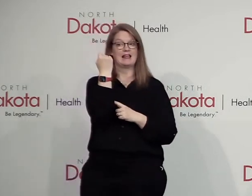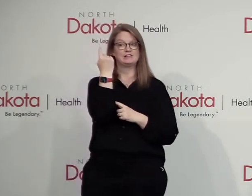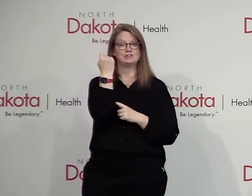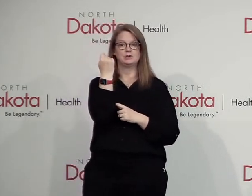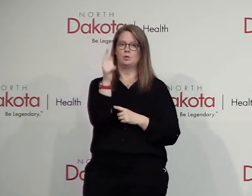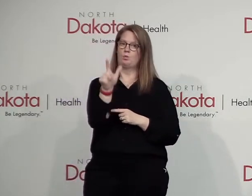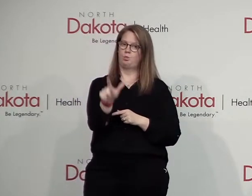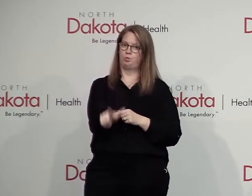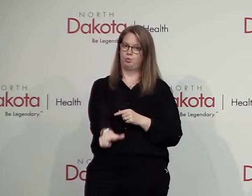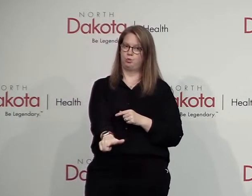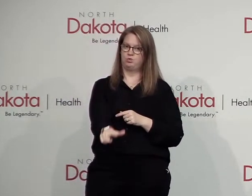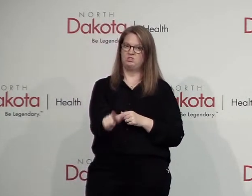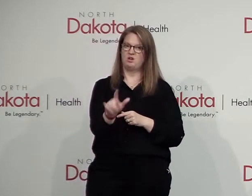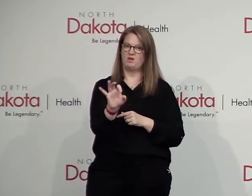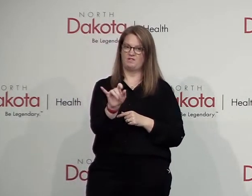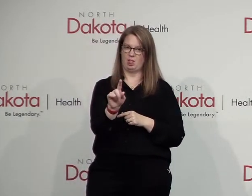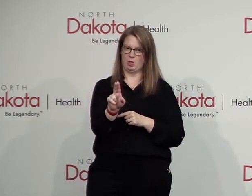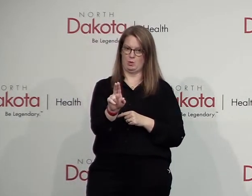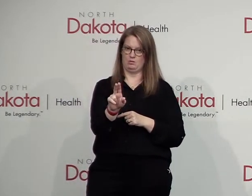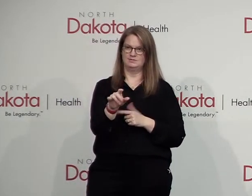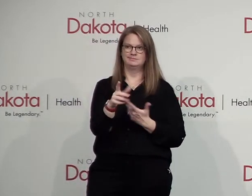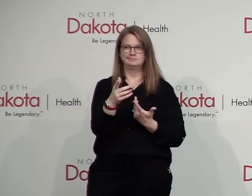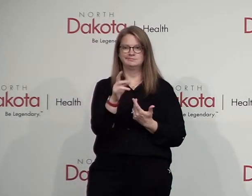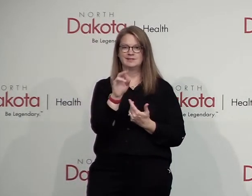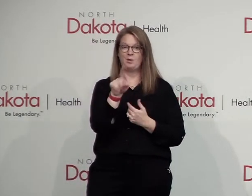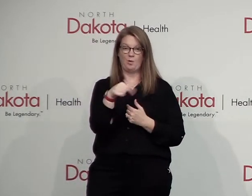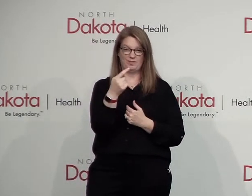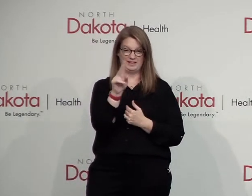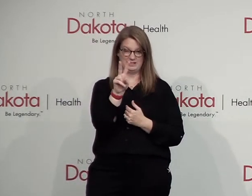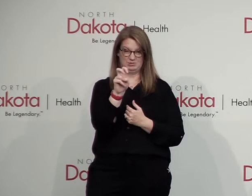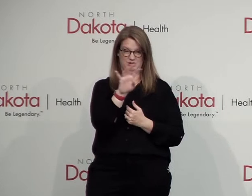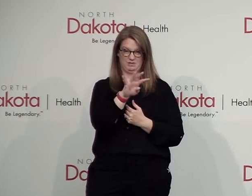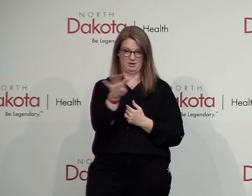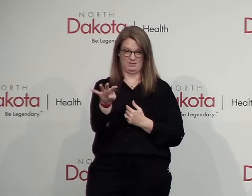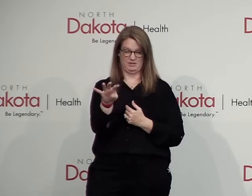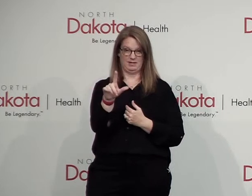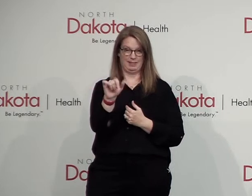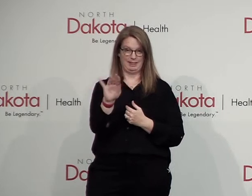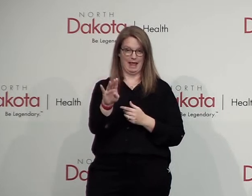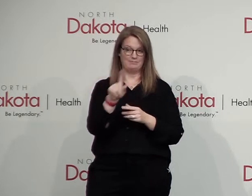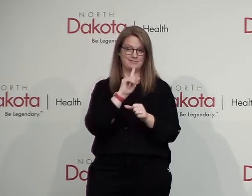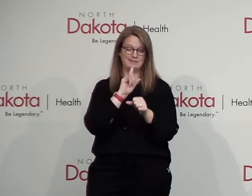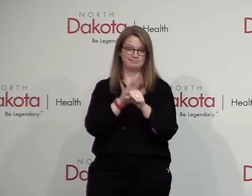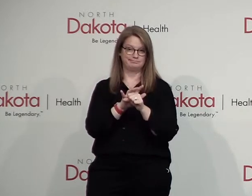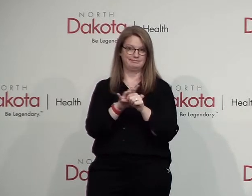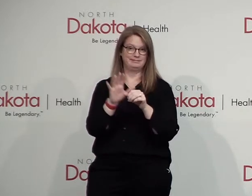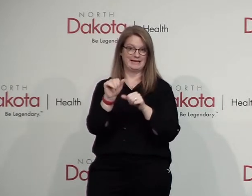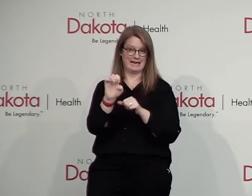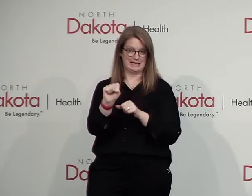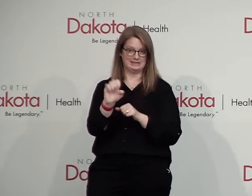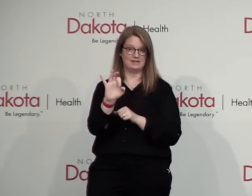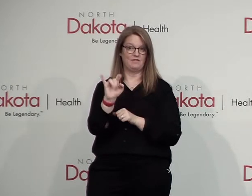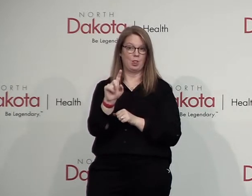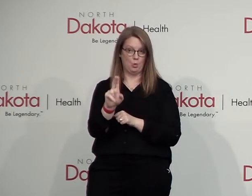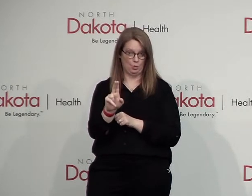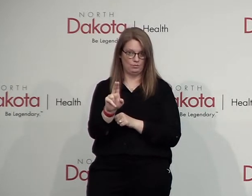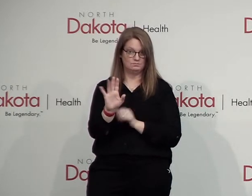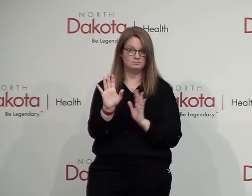very low influenza year where we only saw 244 laboratory confirmed cases of